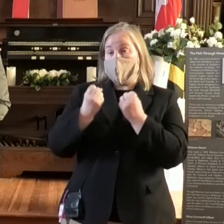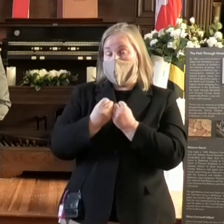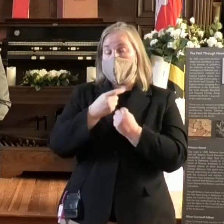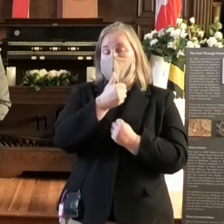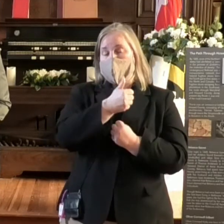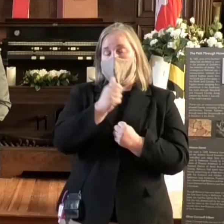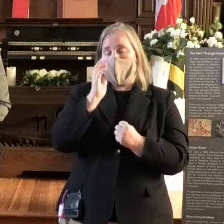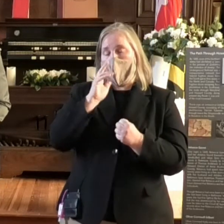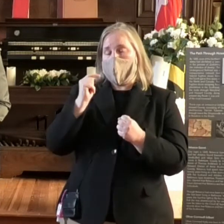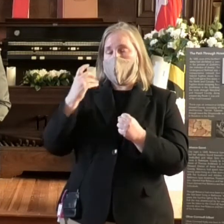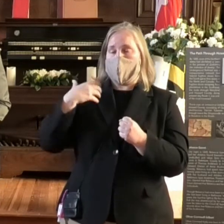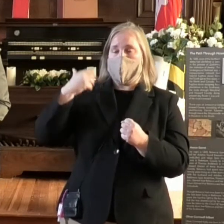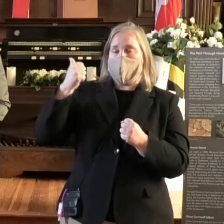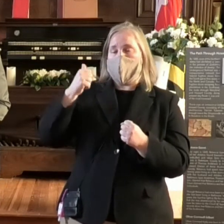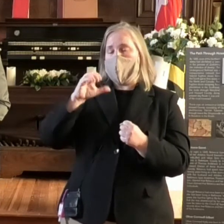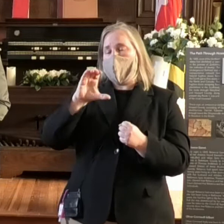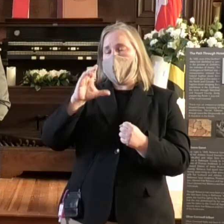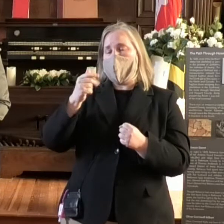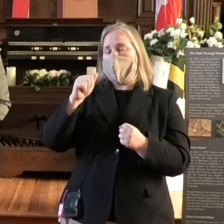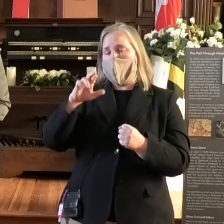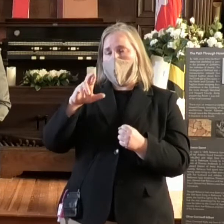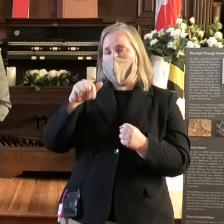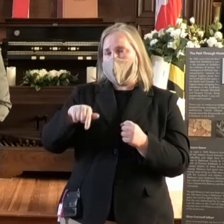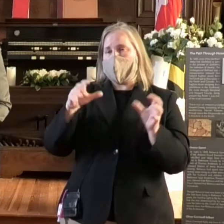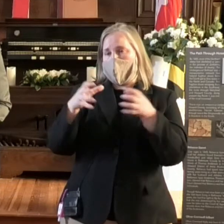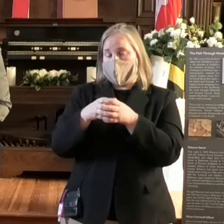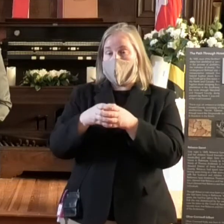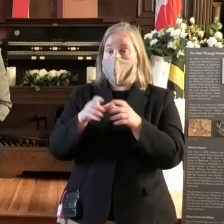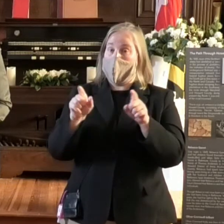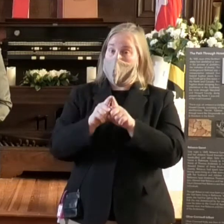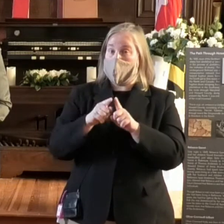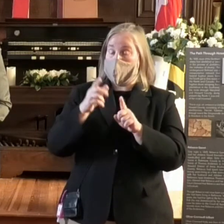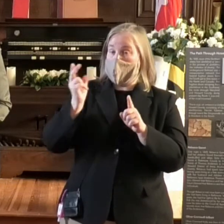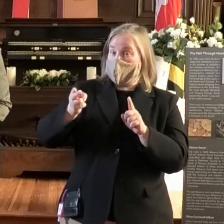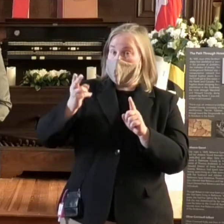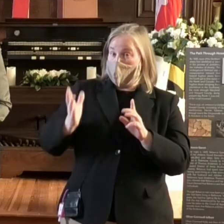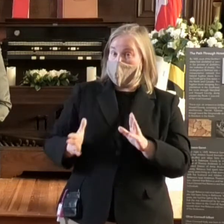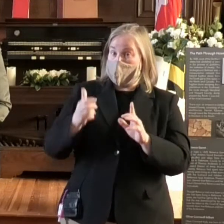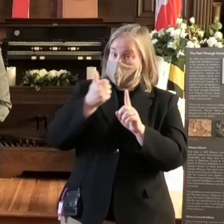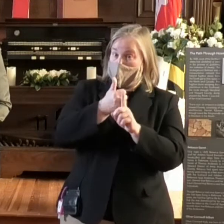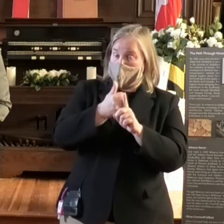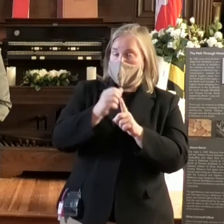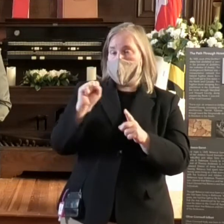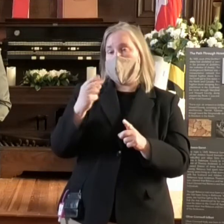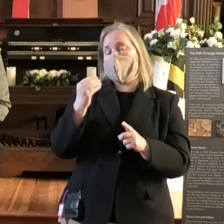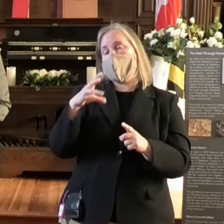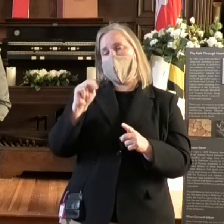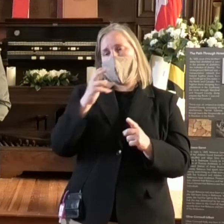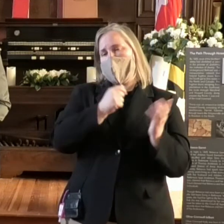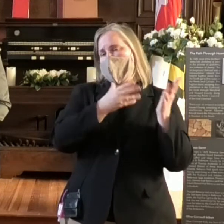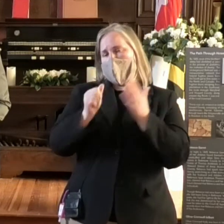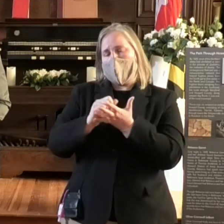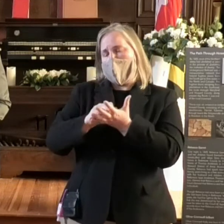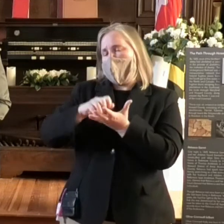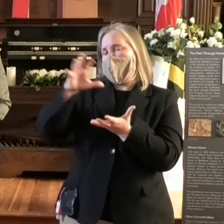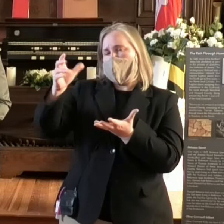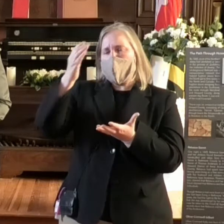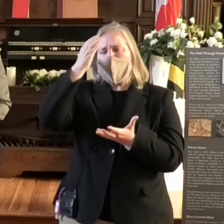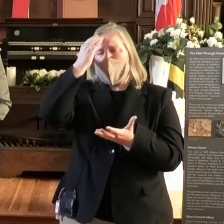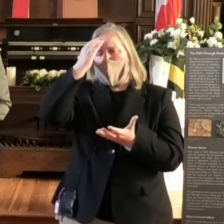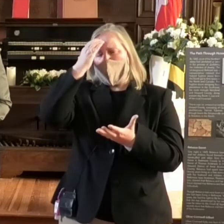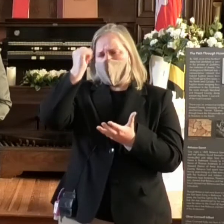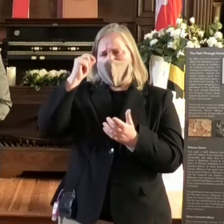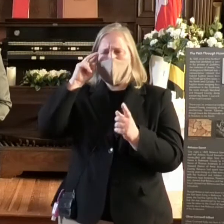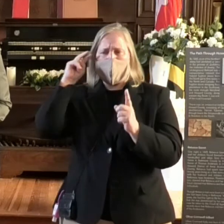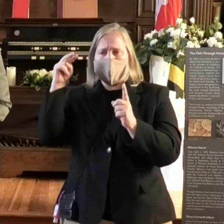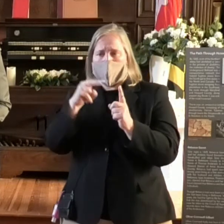chair of this commission. As a historian, Sean will bring a wealth of knowledge and perspective to